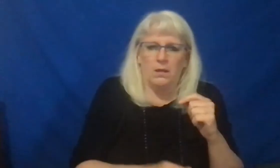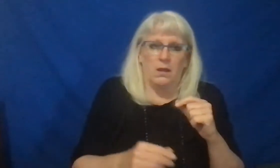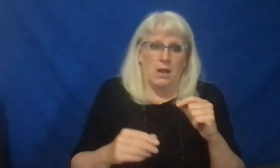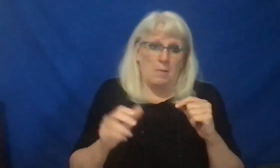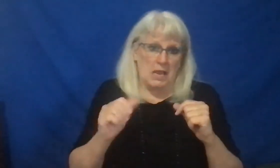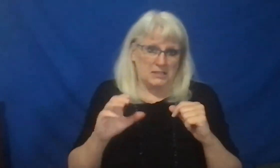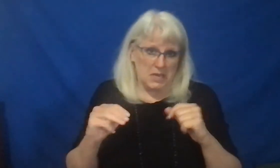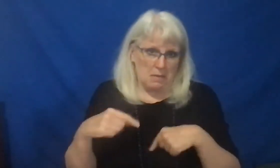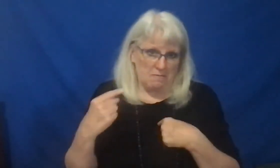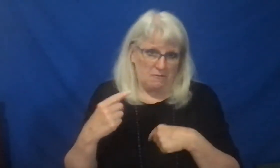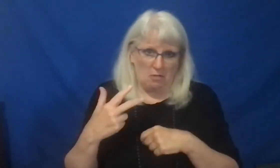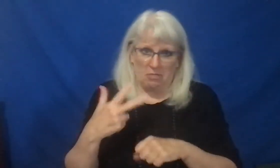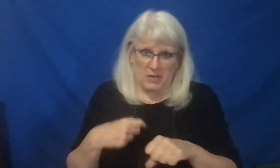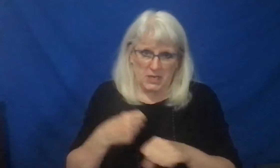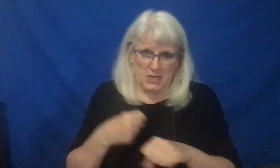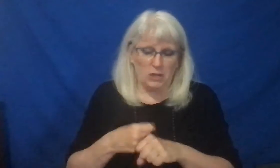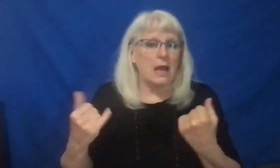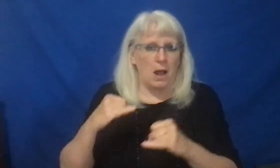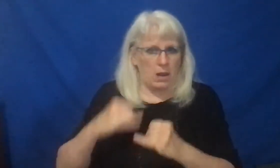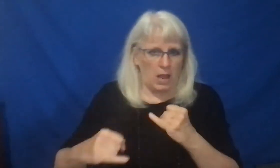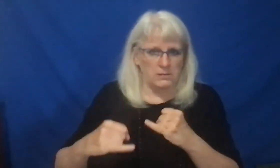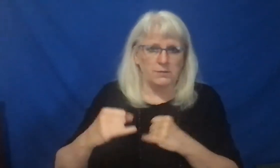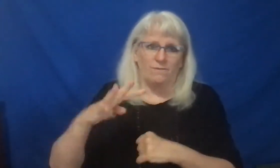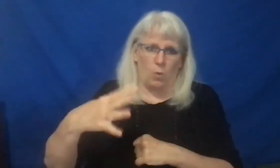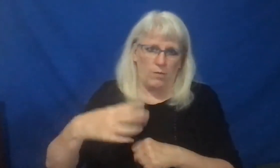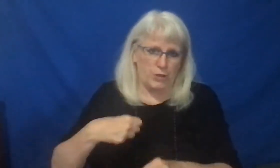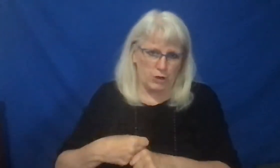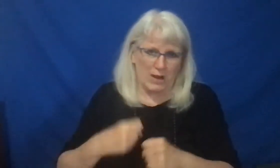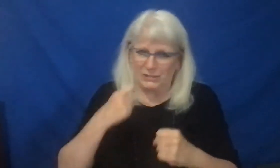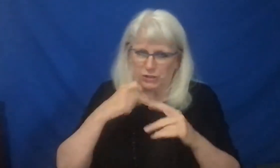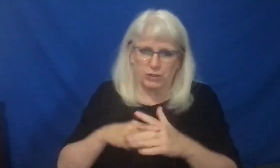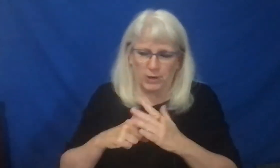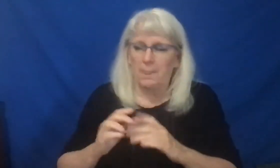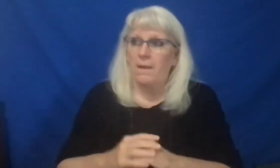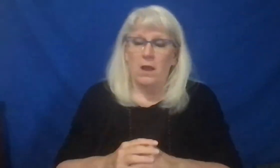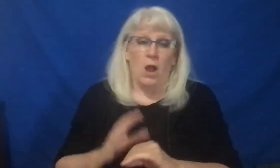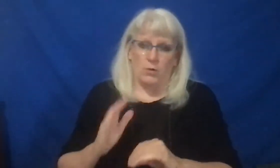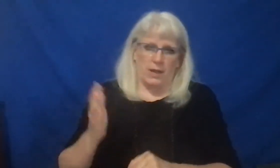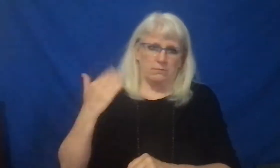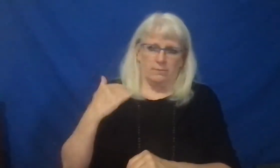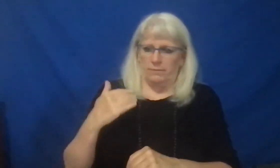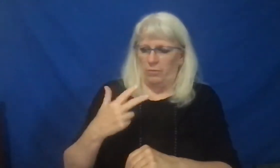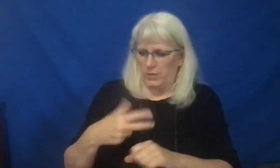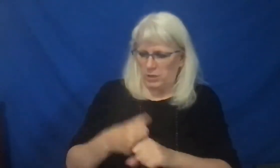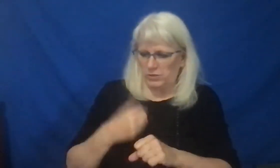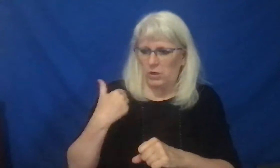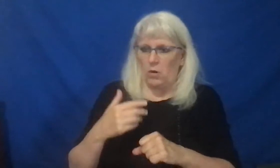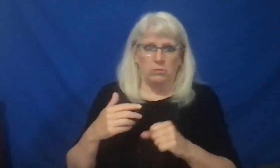starting my fourth and final year. When I started, it was all about about young people's literature.